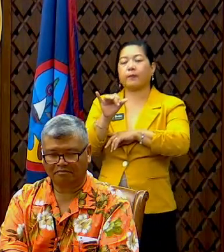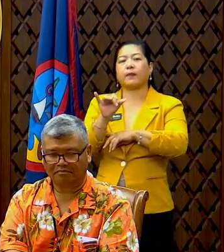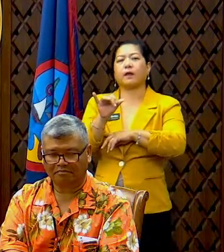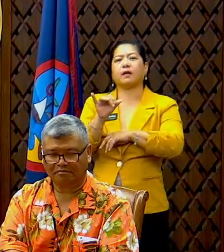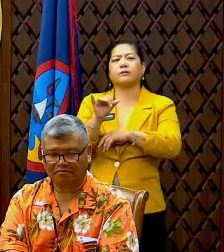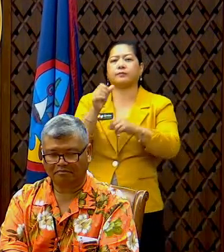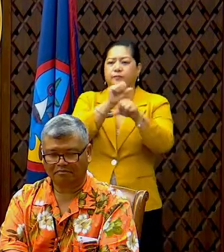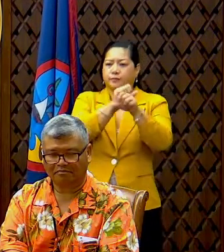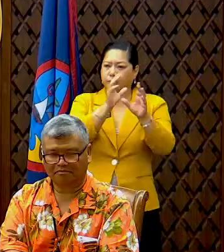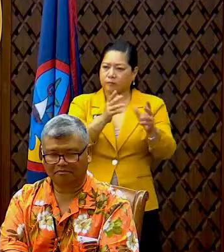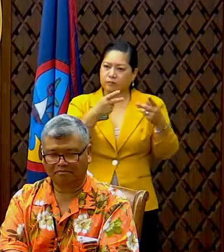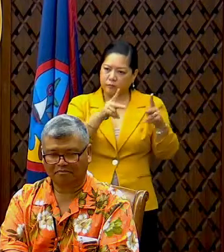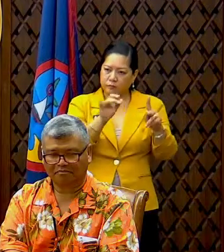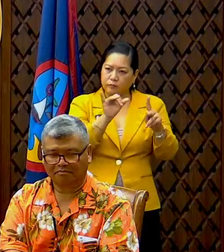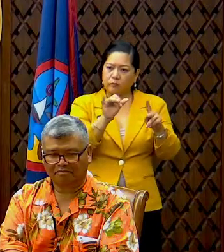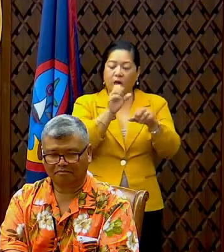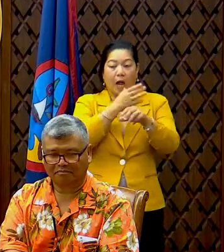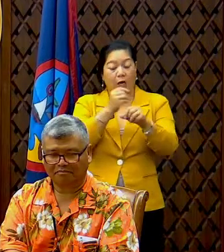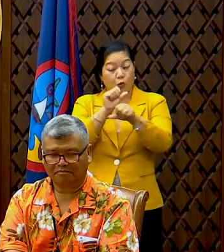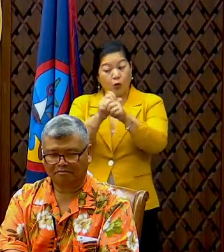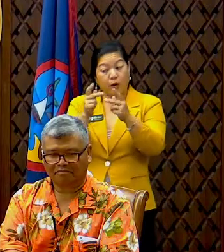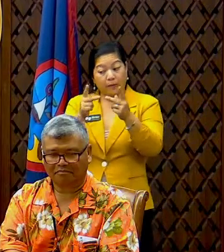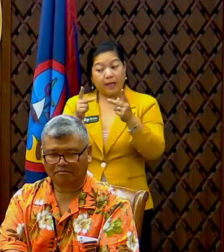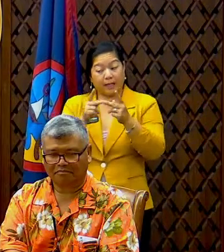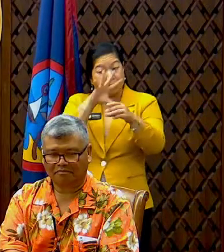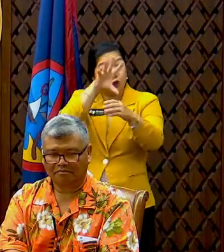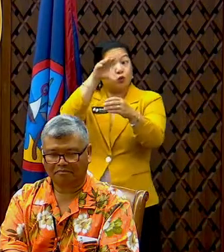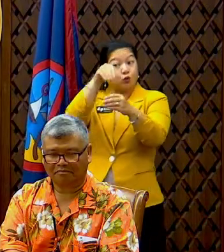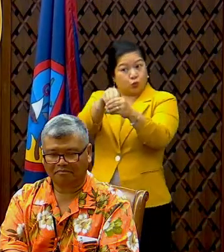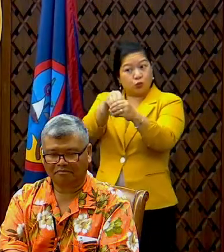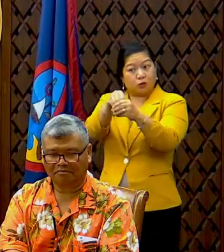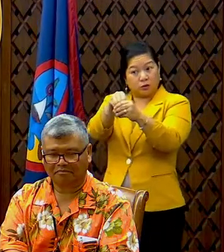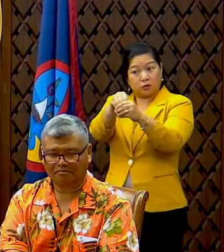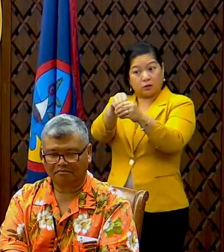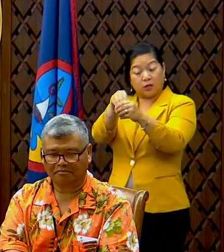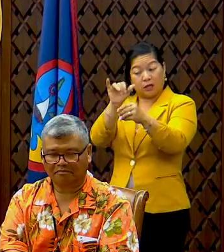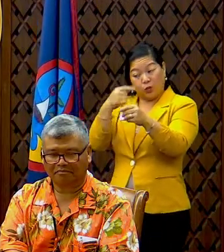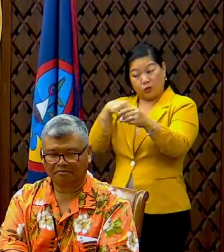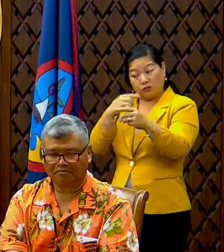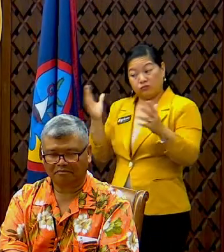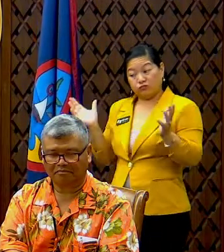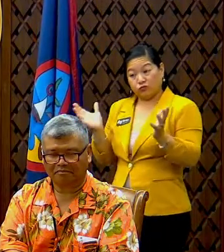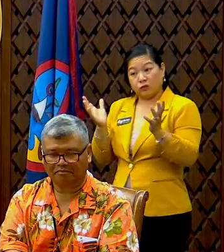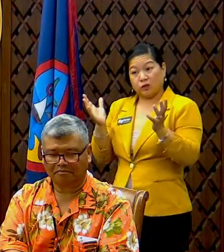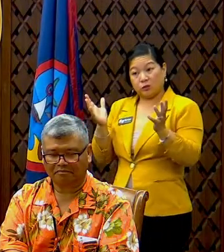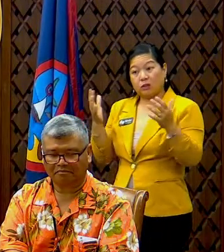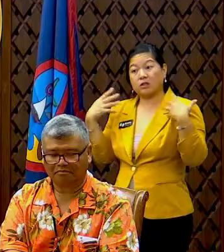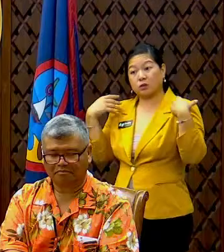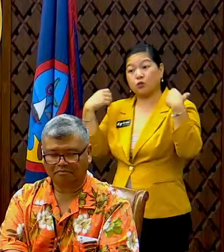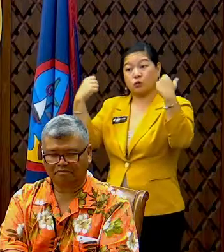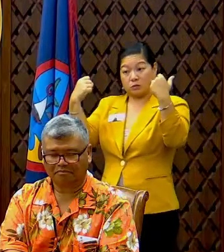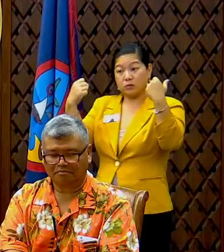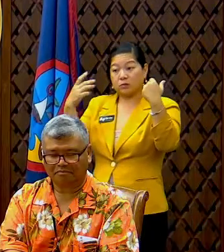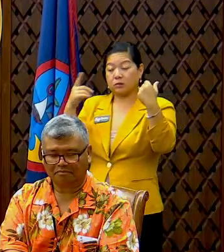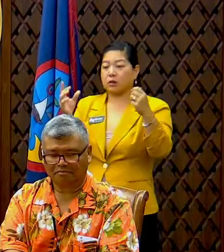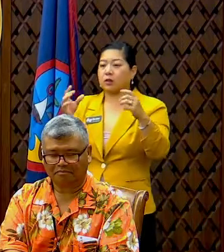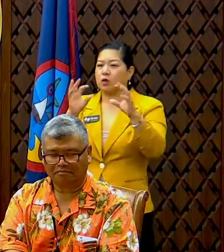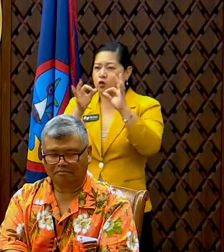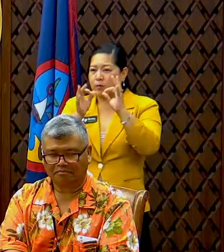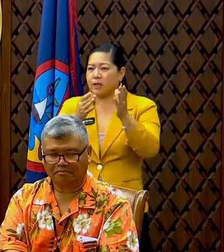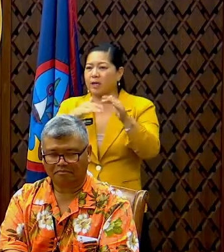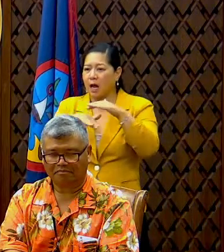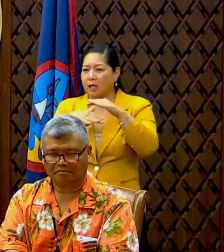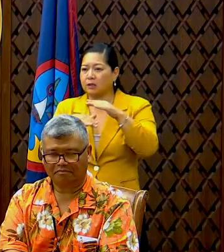Whereas employment opportunities and workplace inclusion are strengthened when communication access, interpreting services,